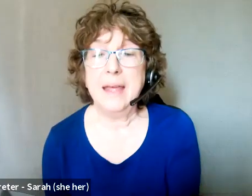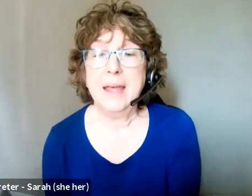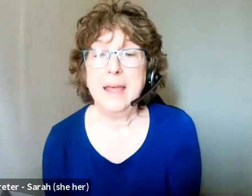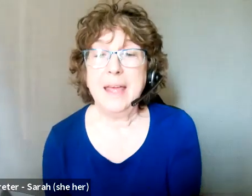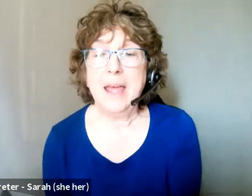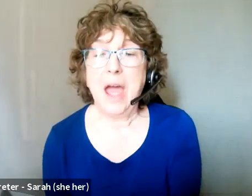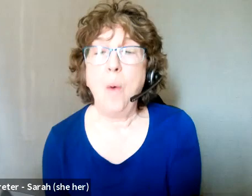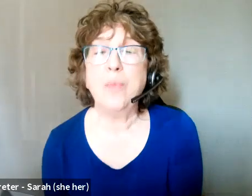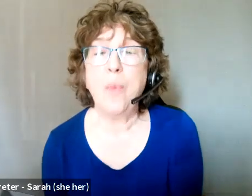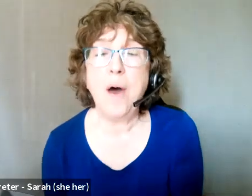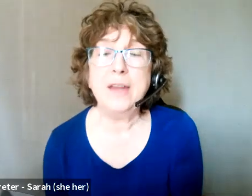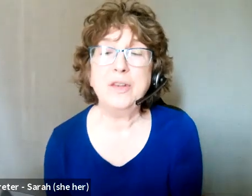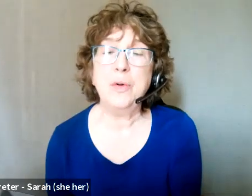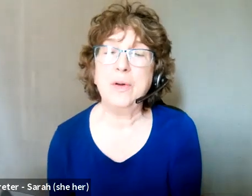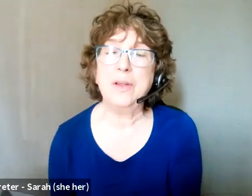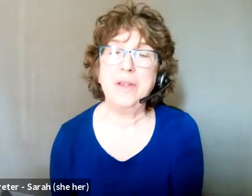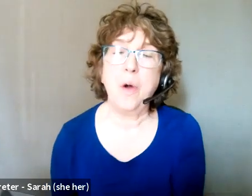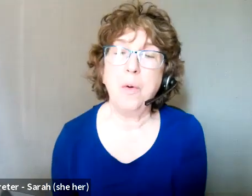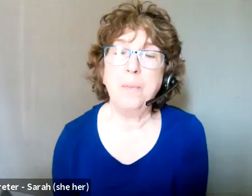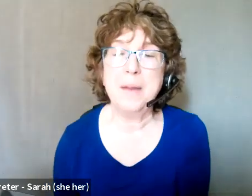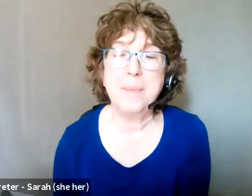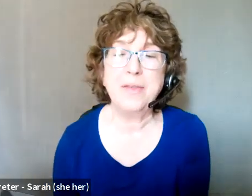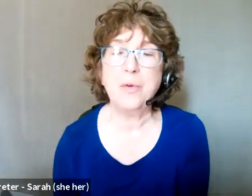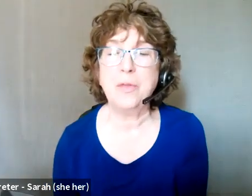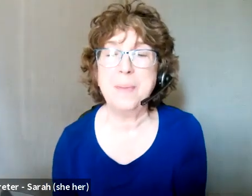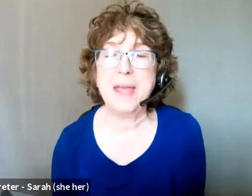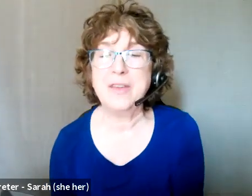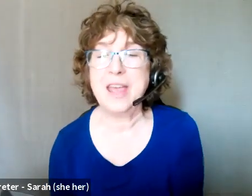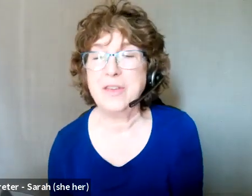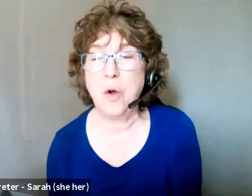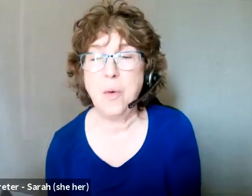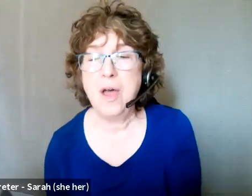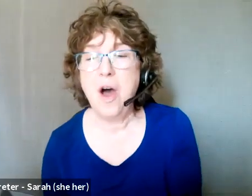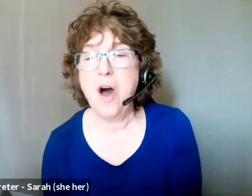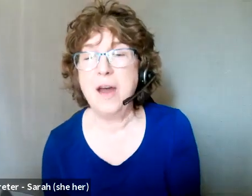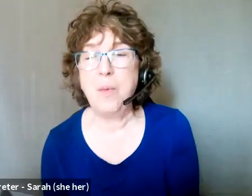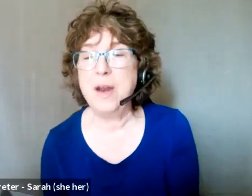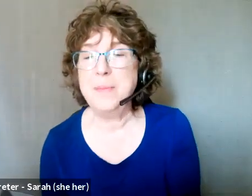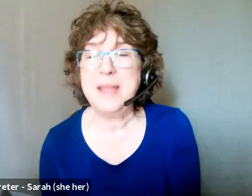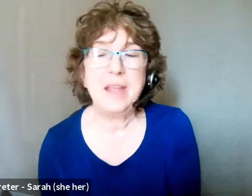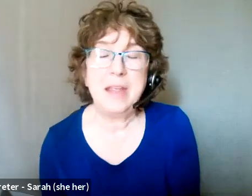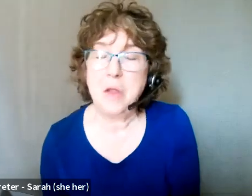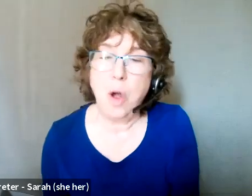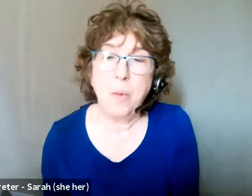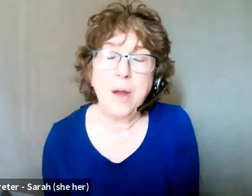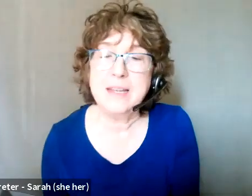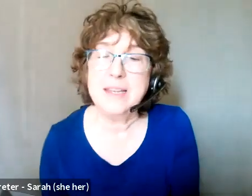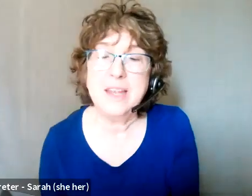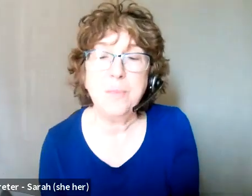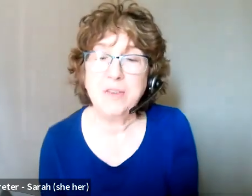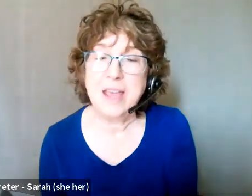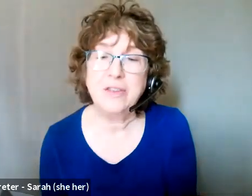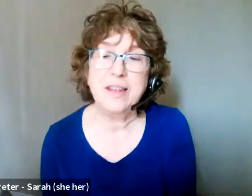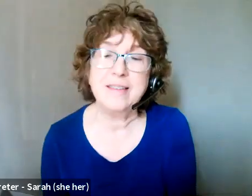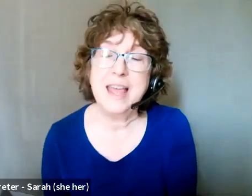deaf school, and I always wanted to, be in a big school with a big education, go on. I wanted to